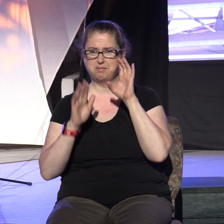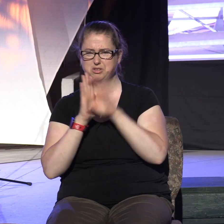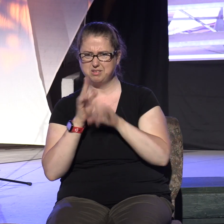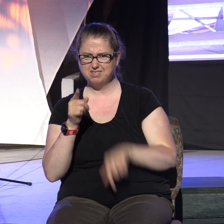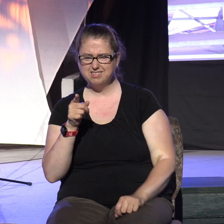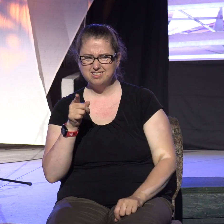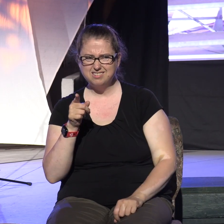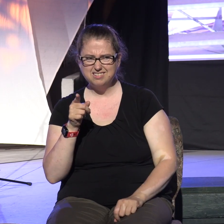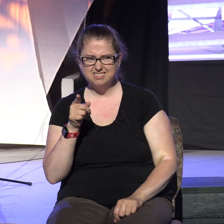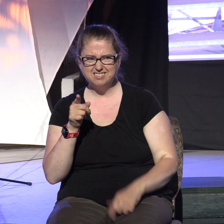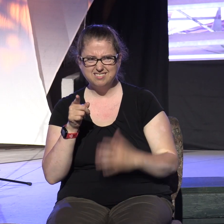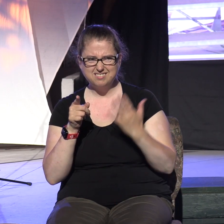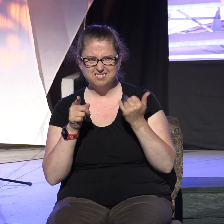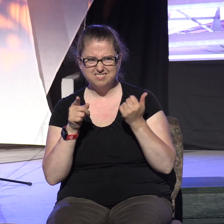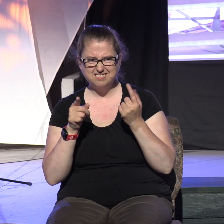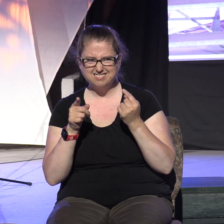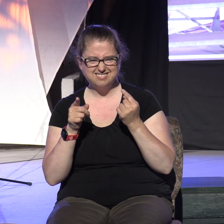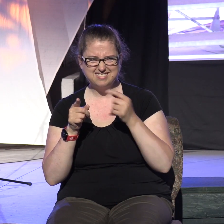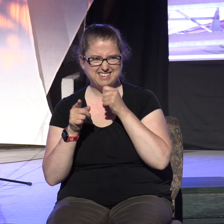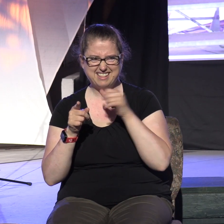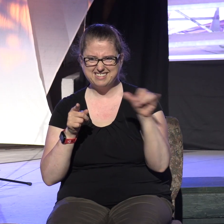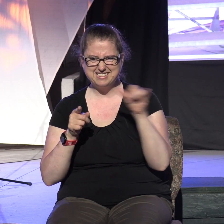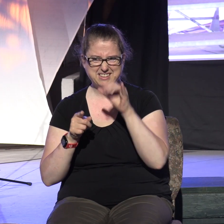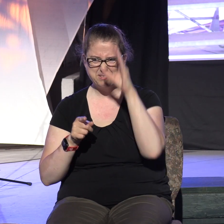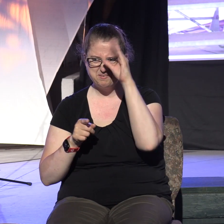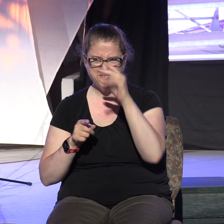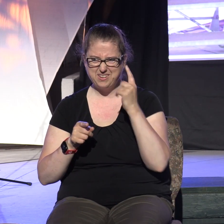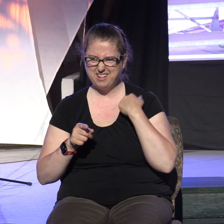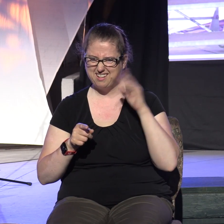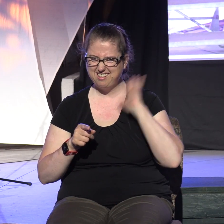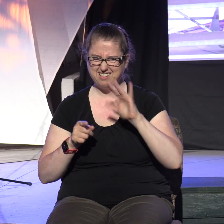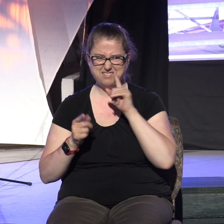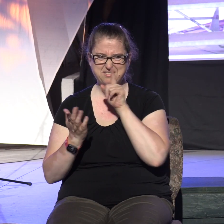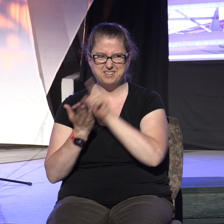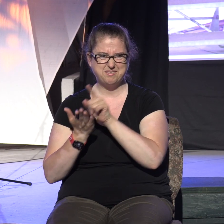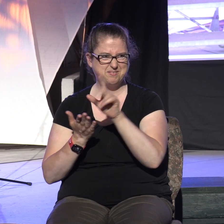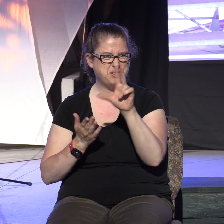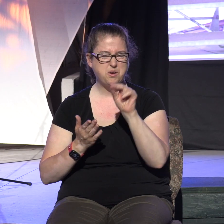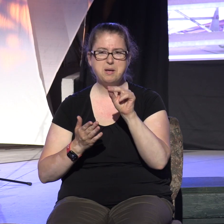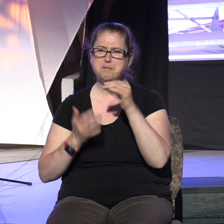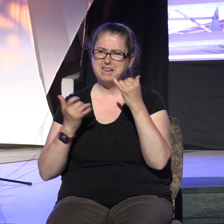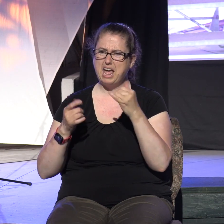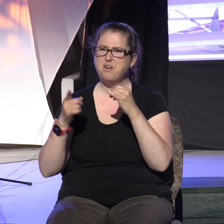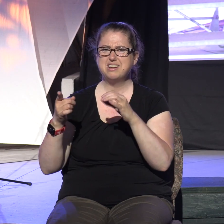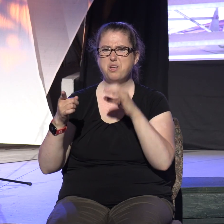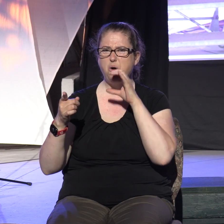he didn't look anything like what she remembered this guy. But, as they talked,